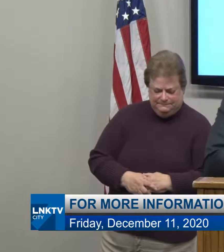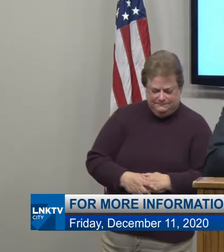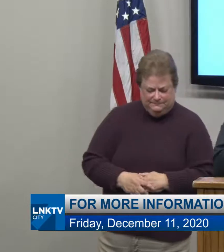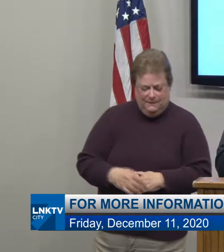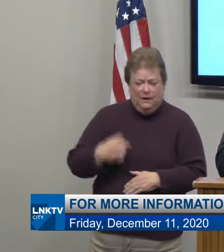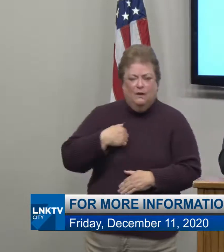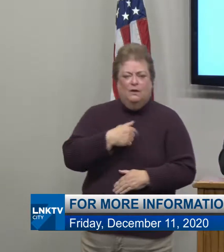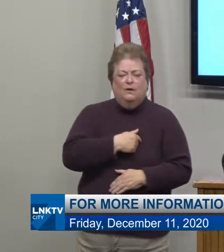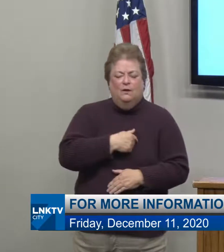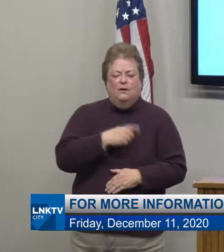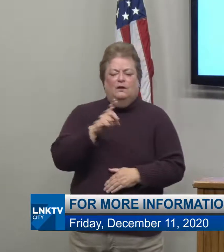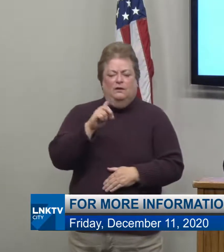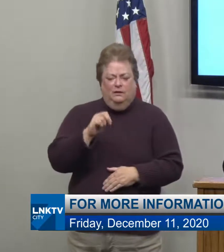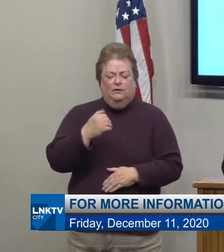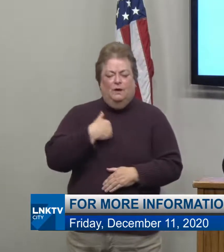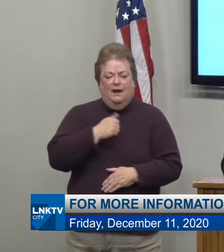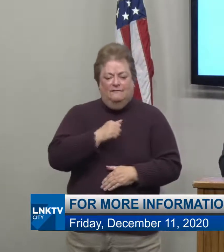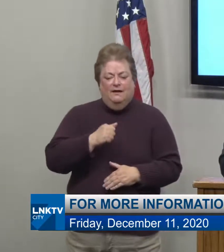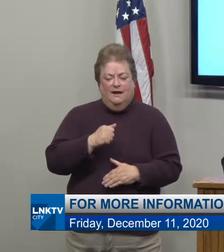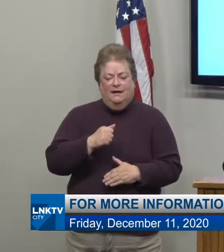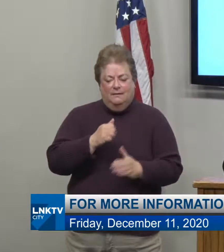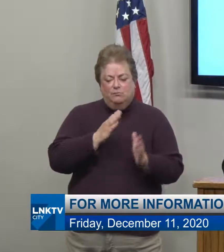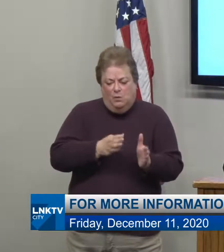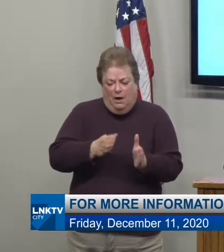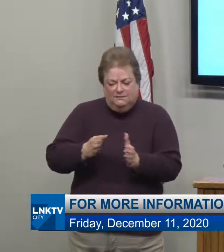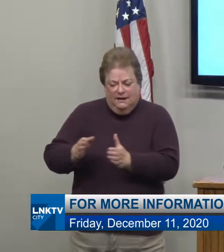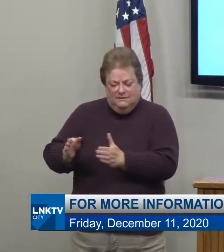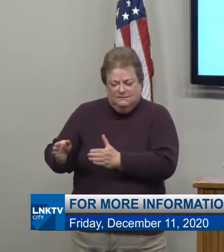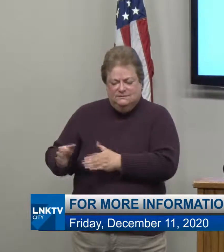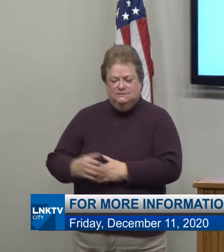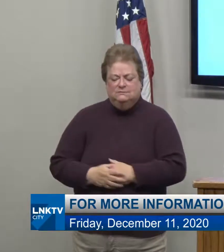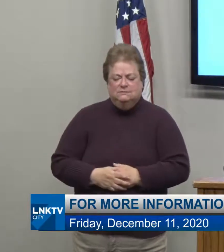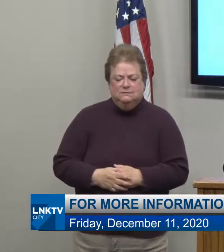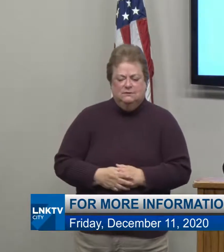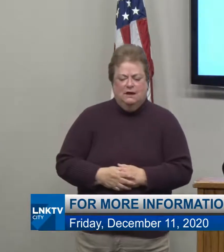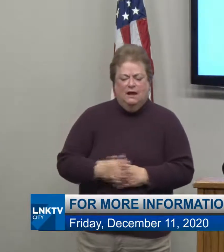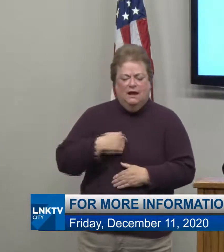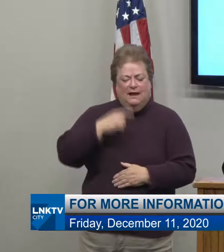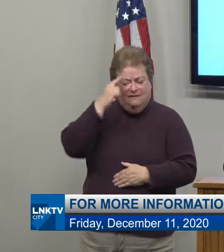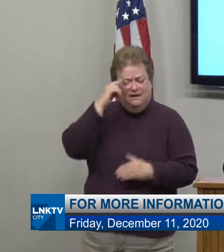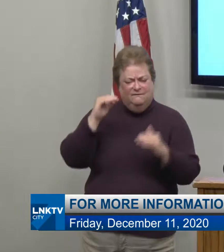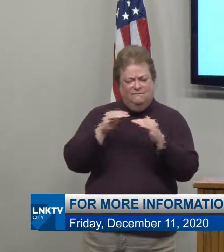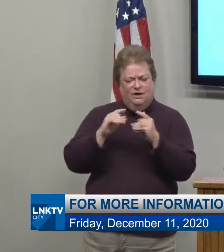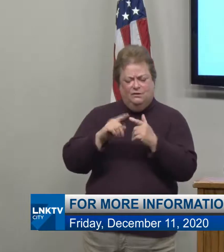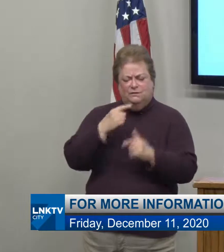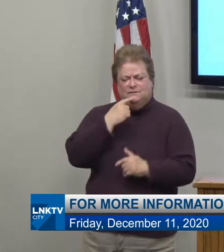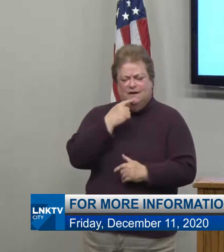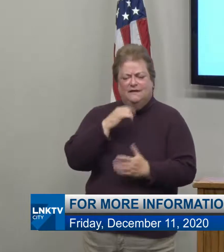We do have a process, and that has, I do think it's fair to say that it has